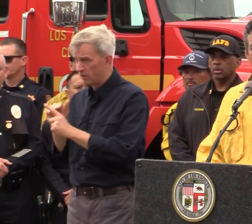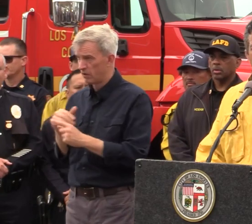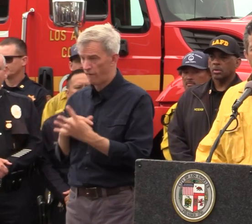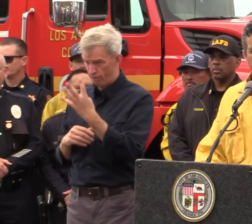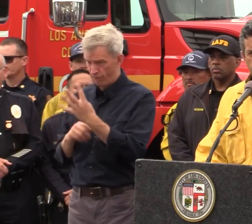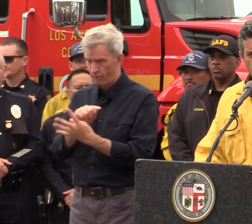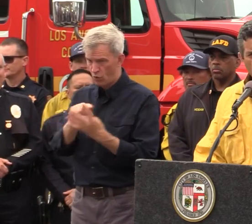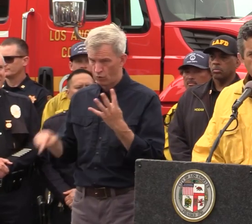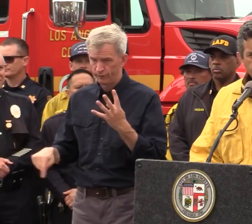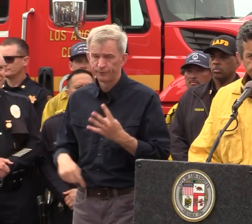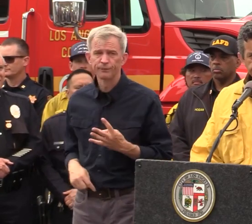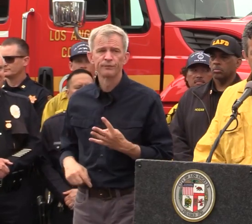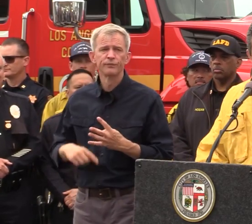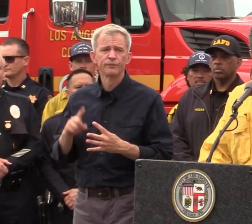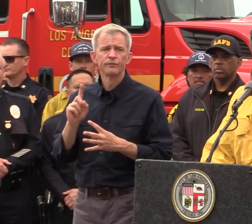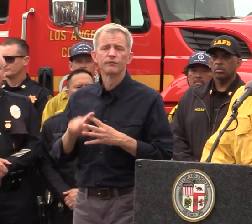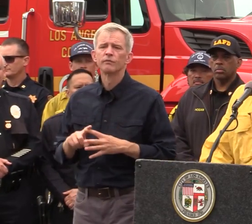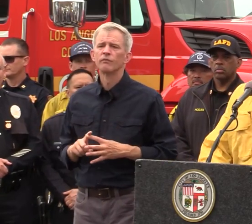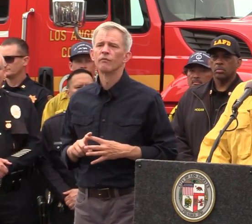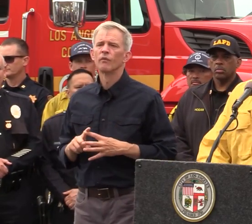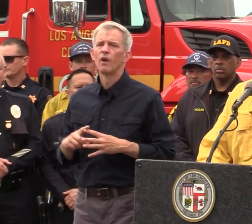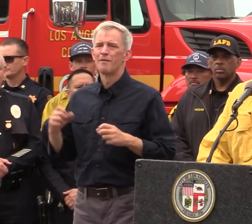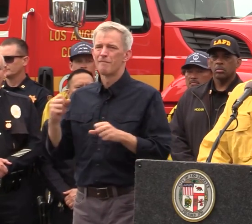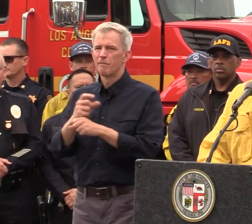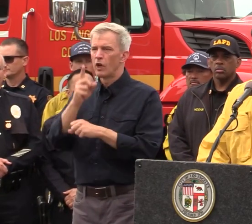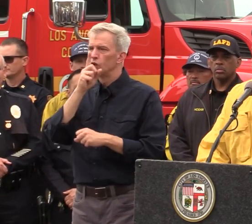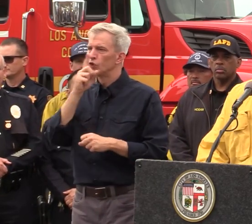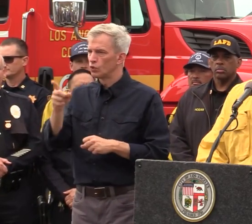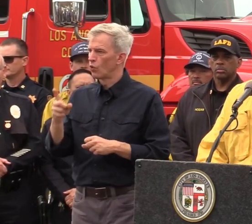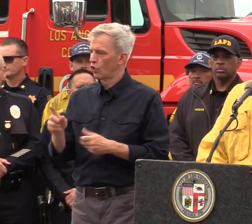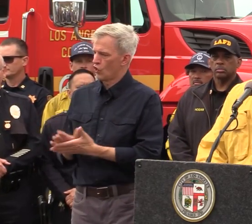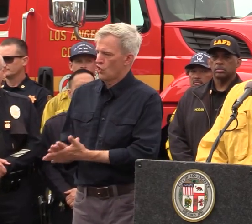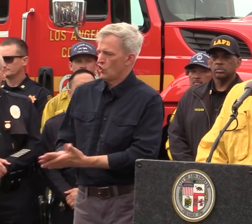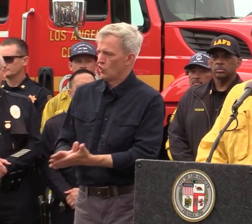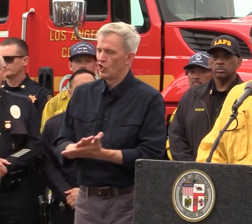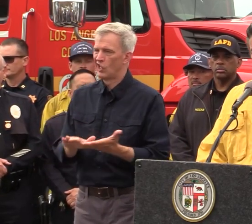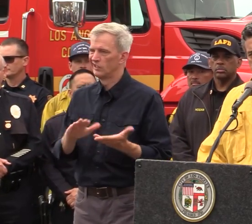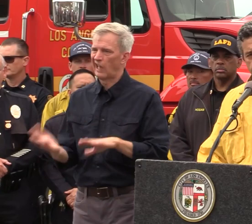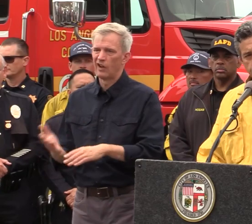things. Number one, make sure you clear your brush